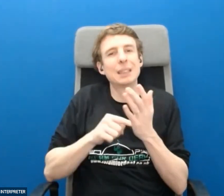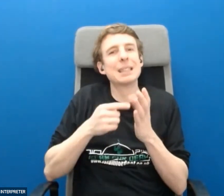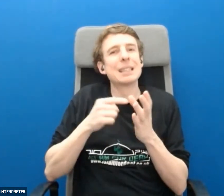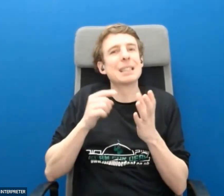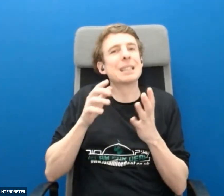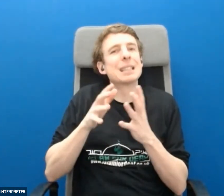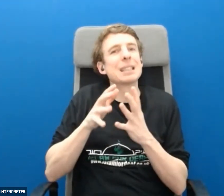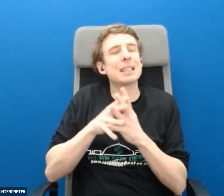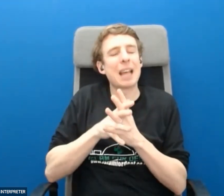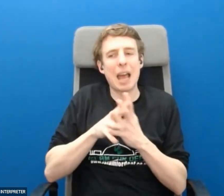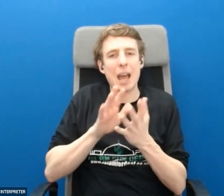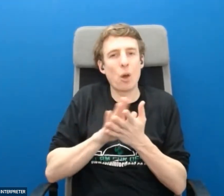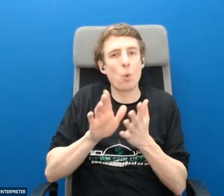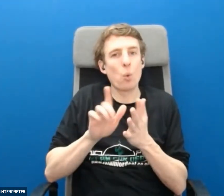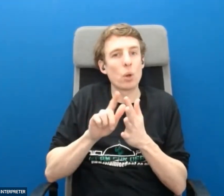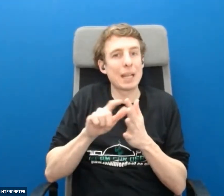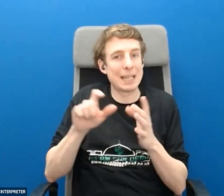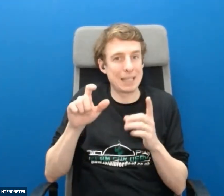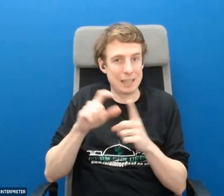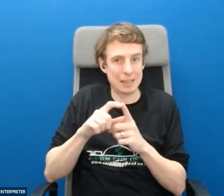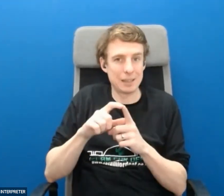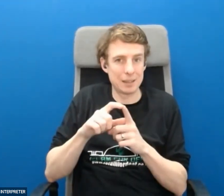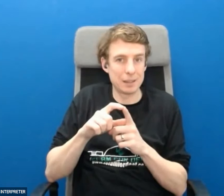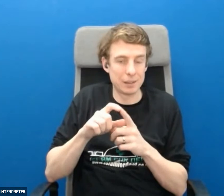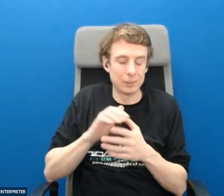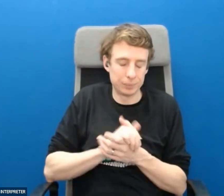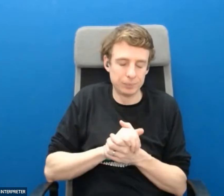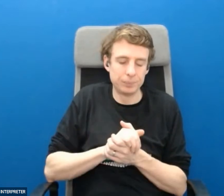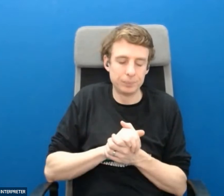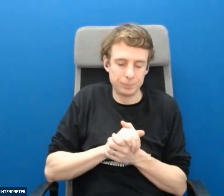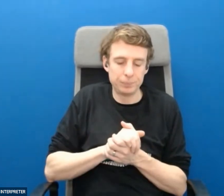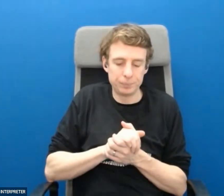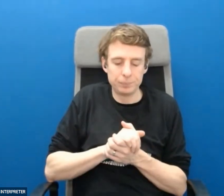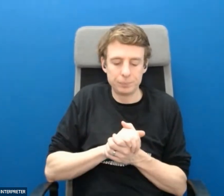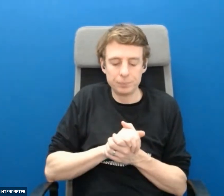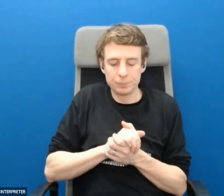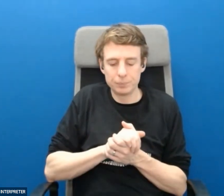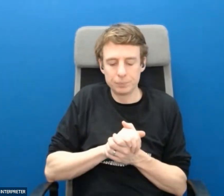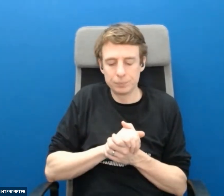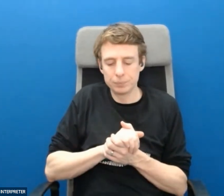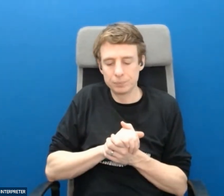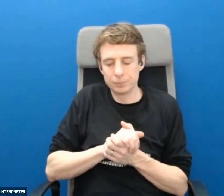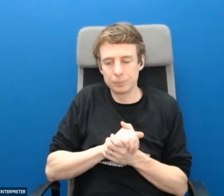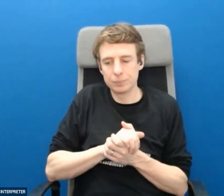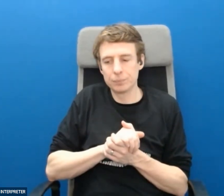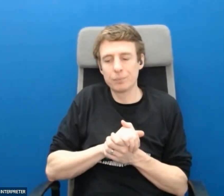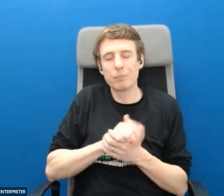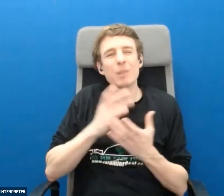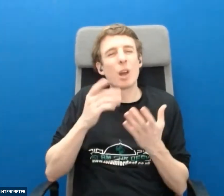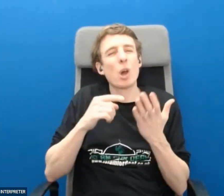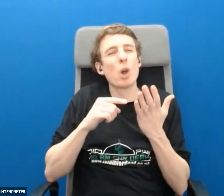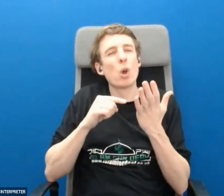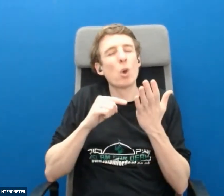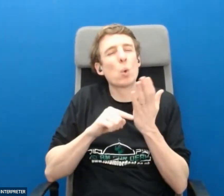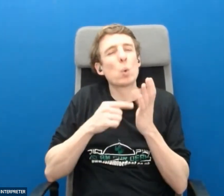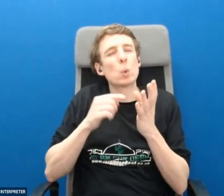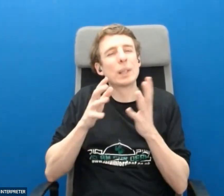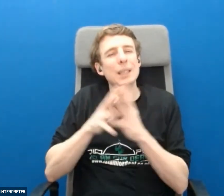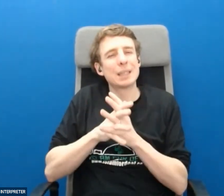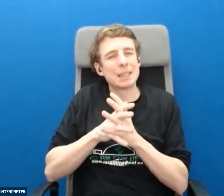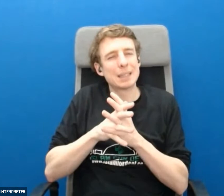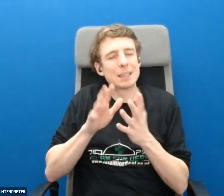And this is a concept that's known through the scholars of Islam have extracted this